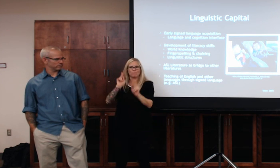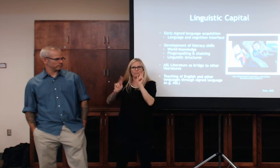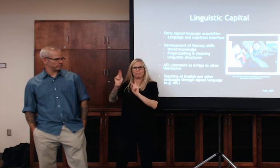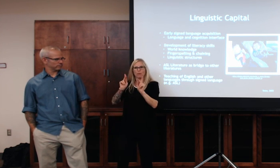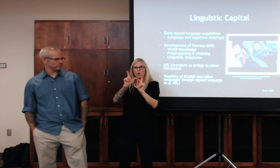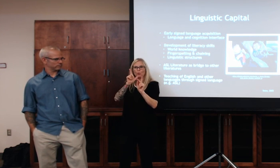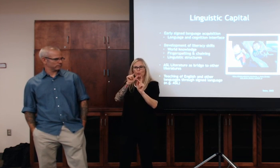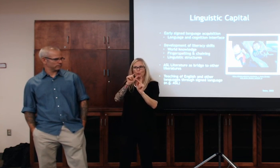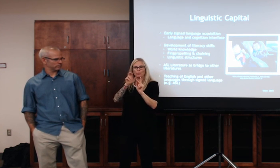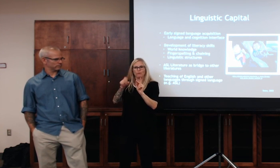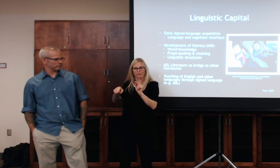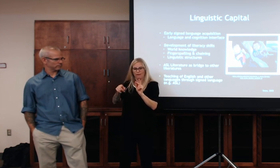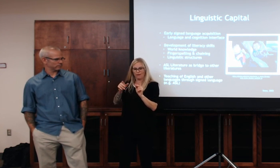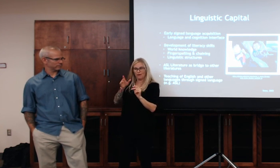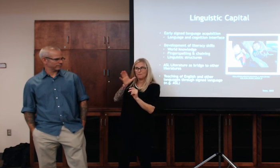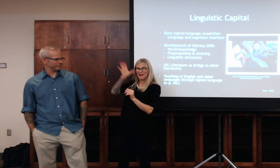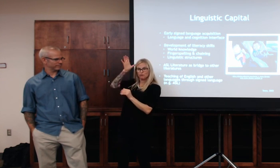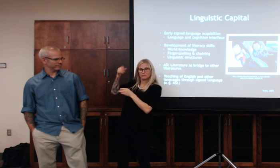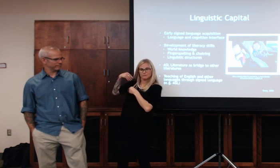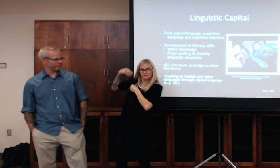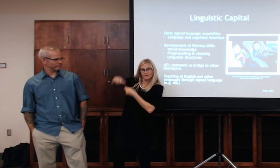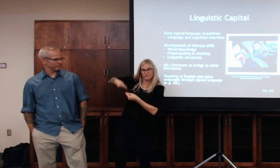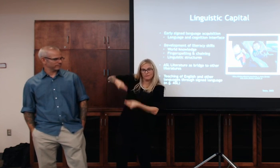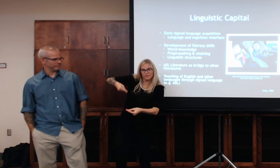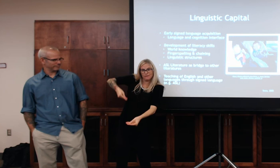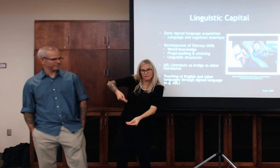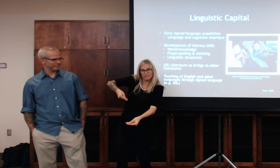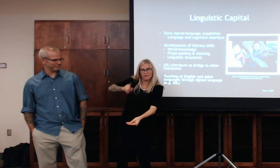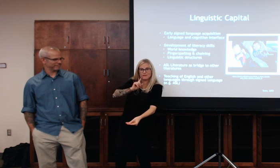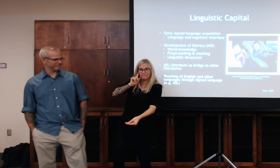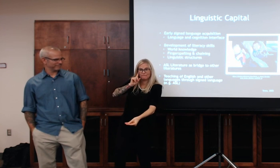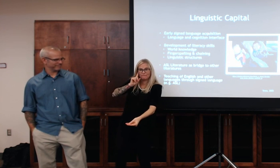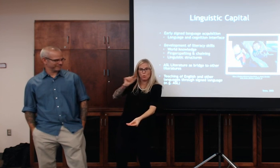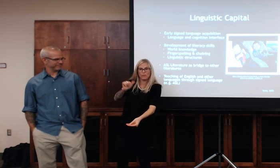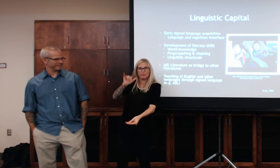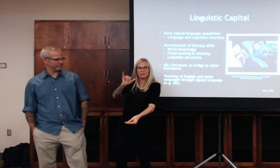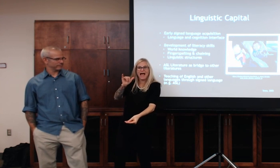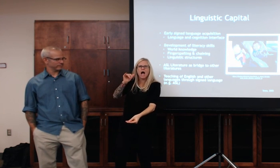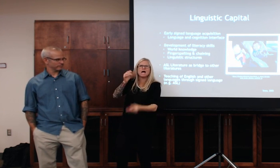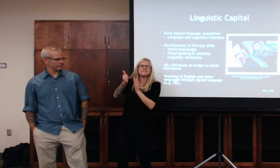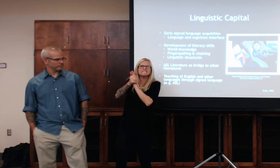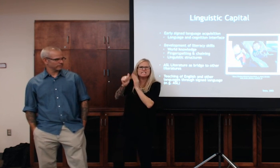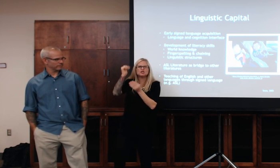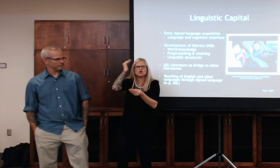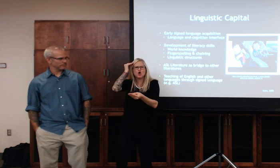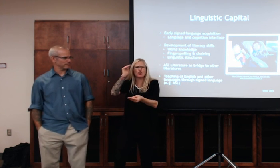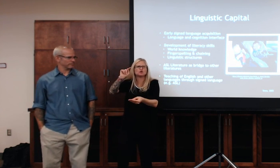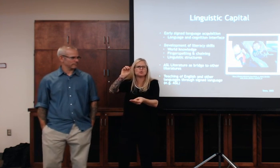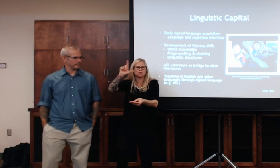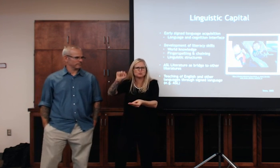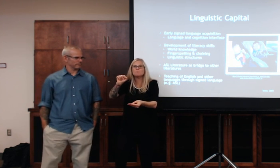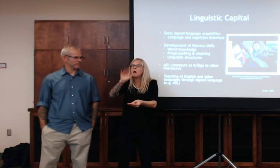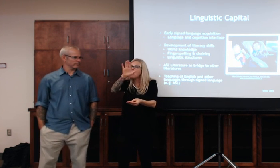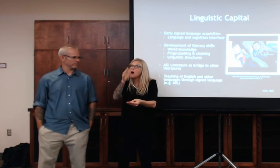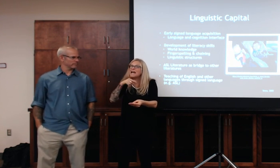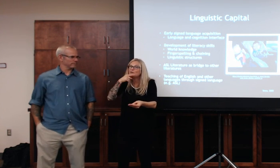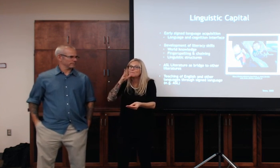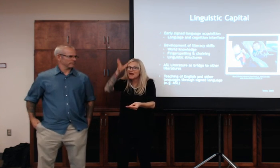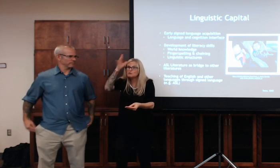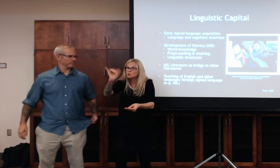deaf person who is genetically deaf, who who has the skills and knowledge and tools, hearing parents